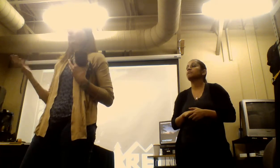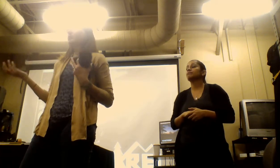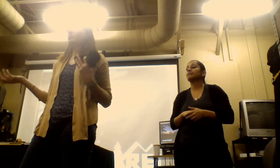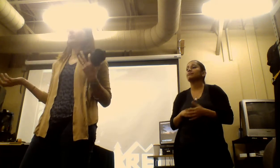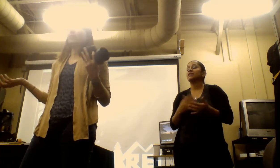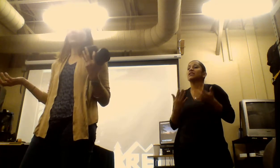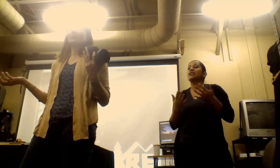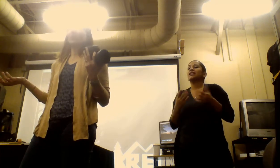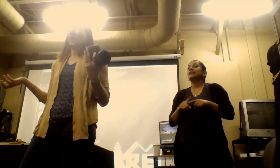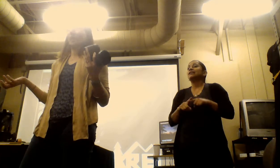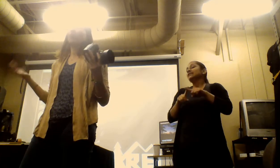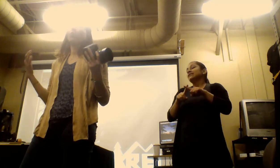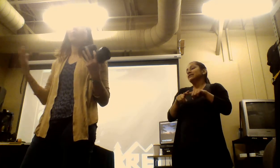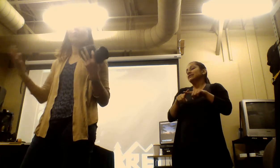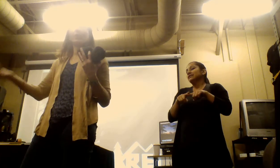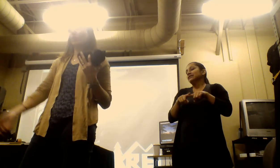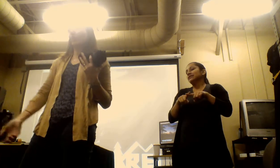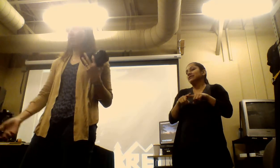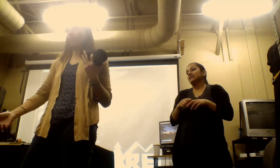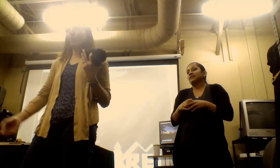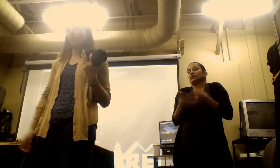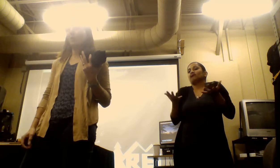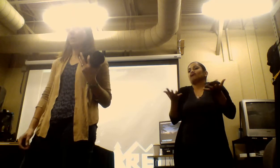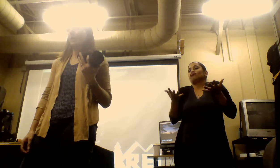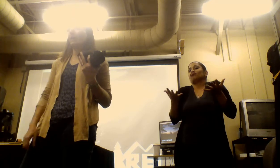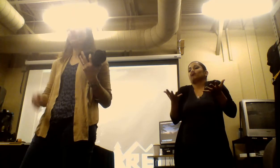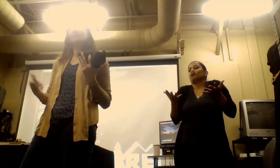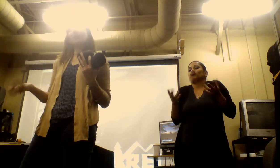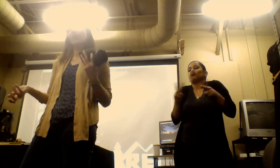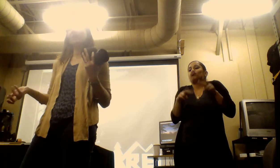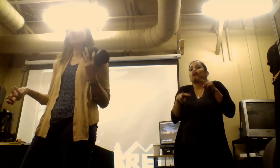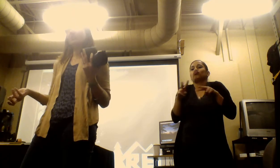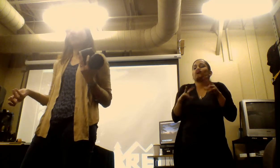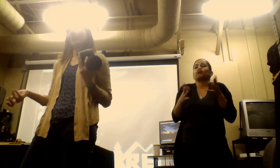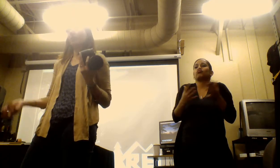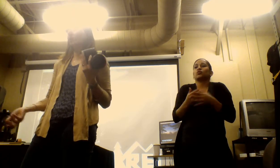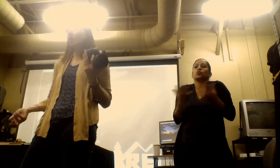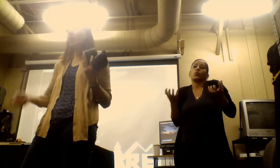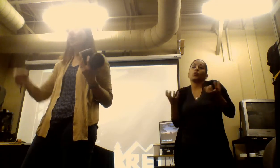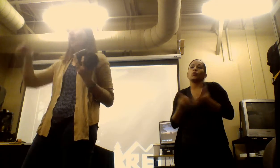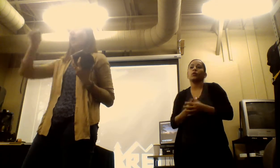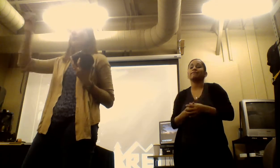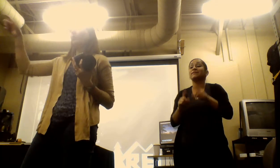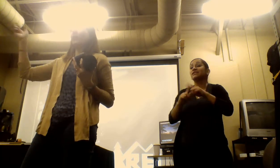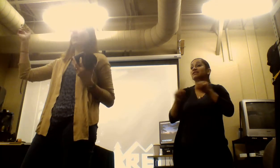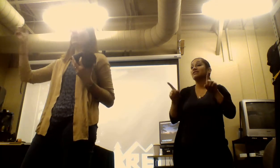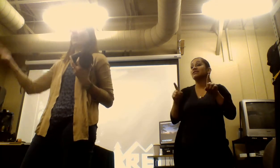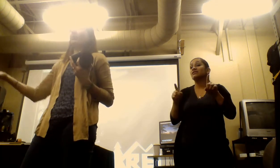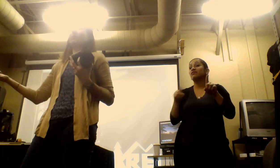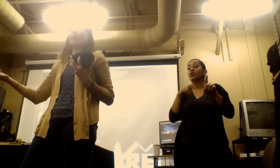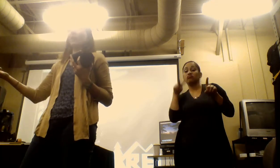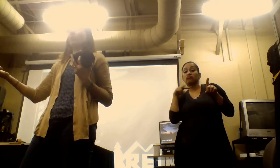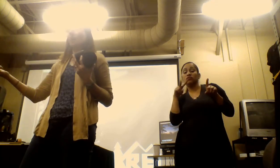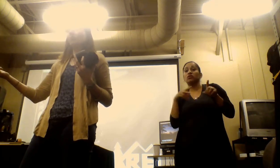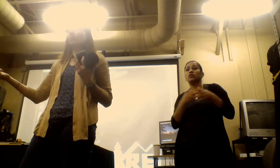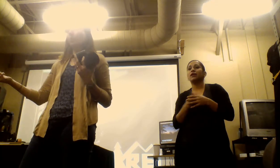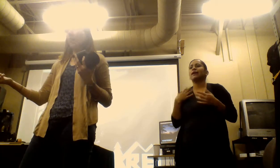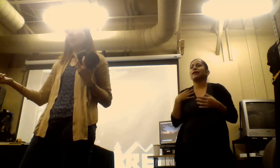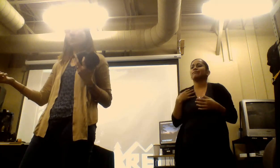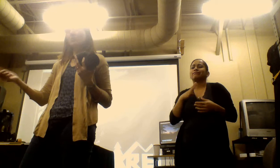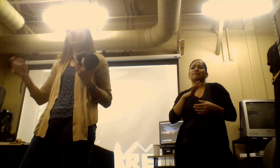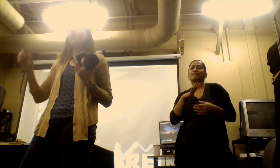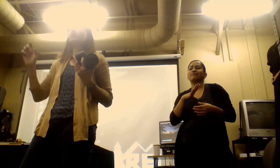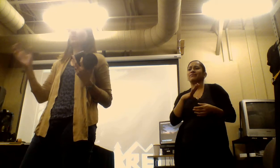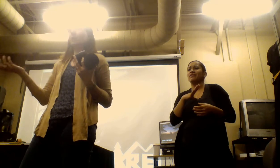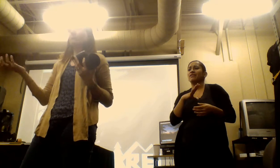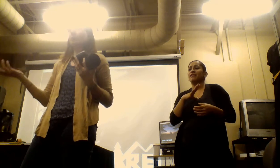It really just depends on like what you're looking for. It's kind of a different look. I'm okay with having my background blown